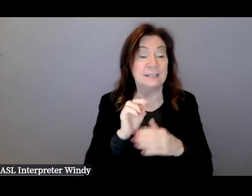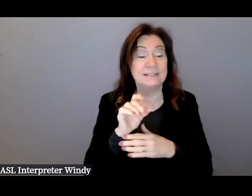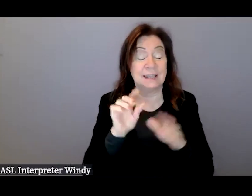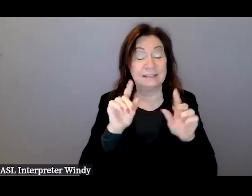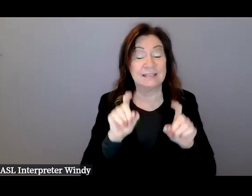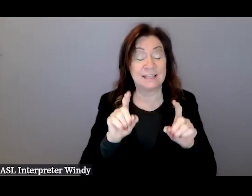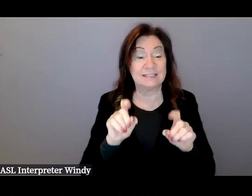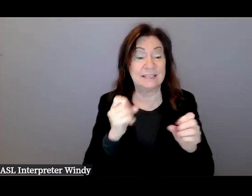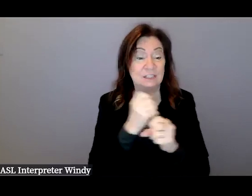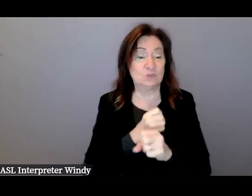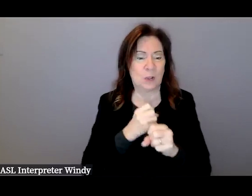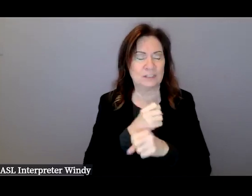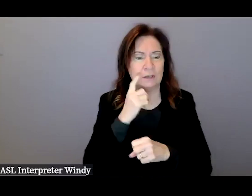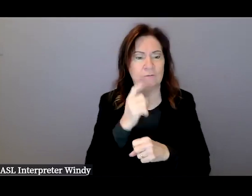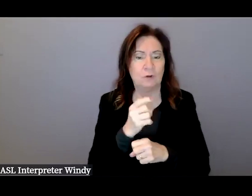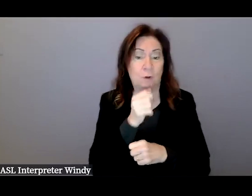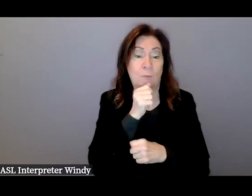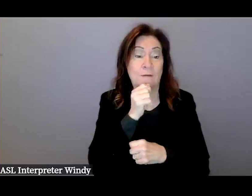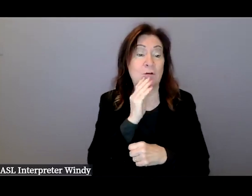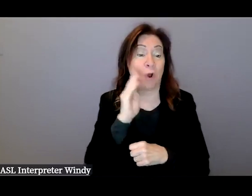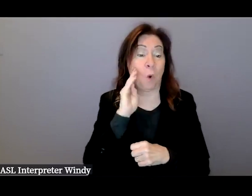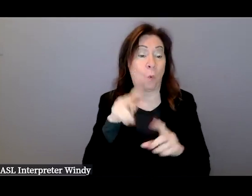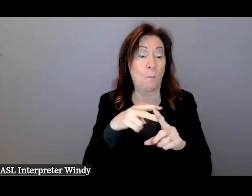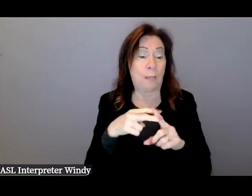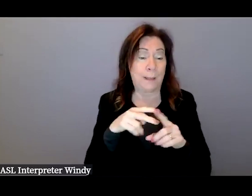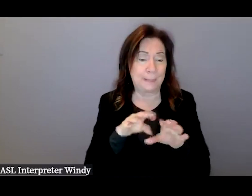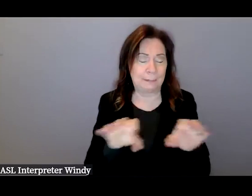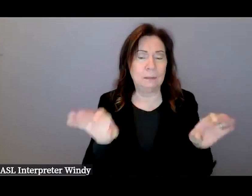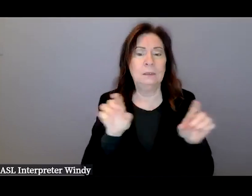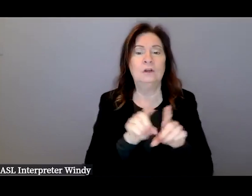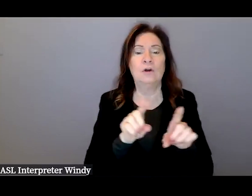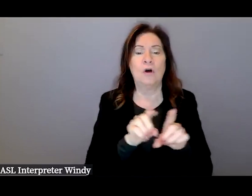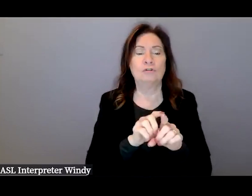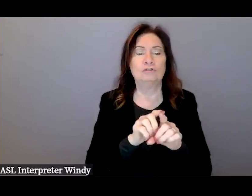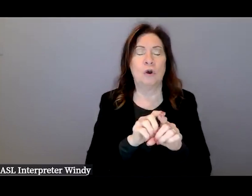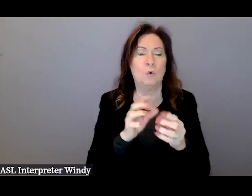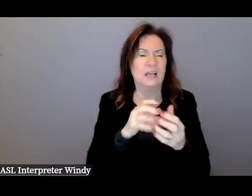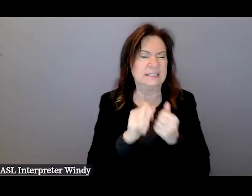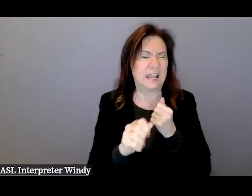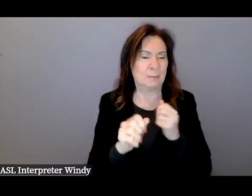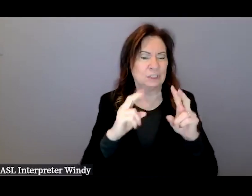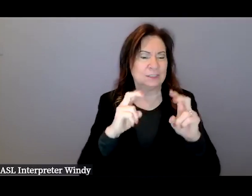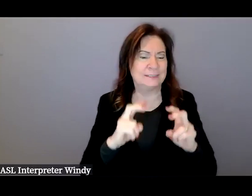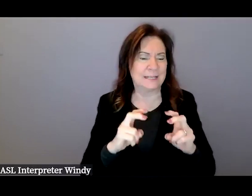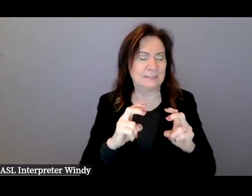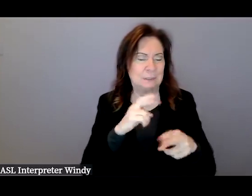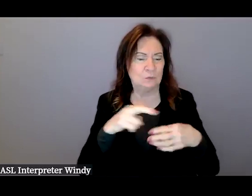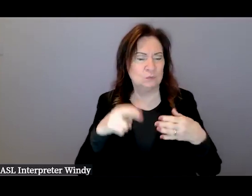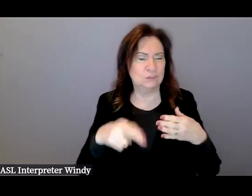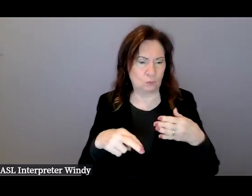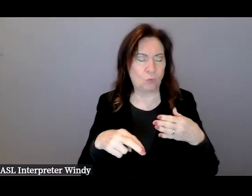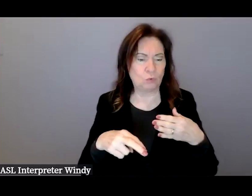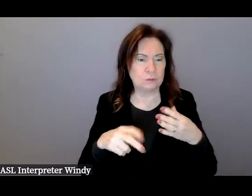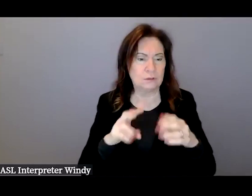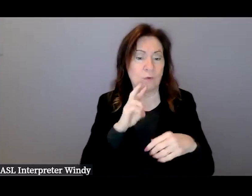for private plumbing and provide you with the damage assessment of the